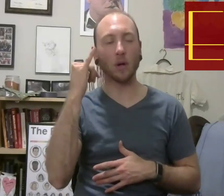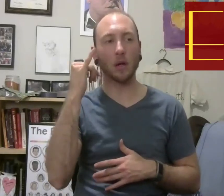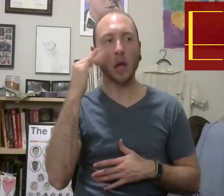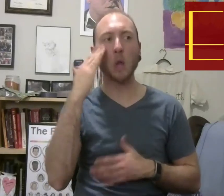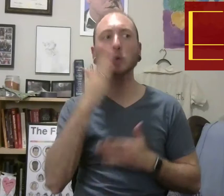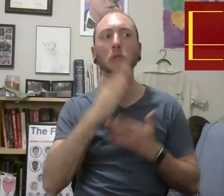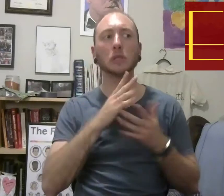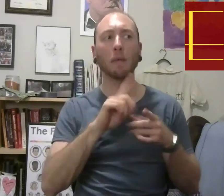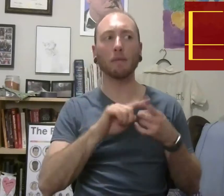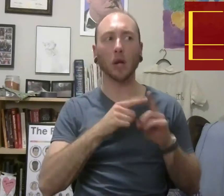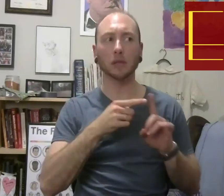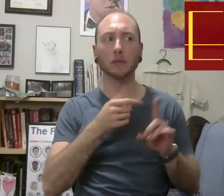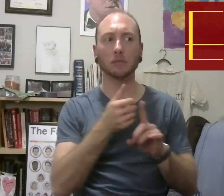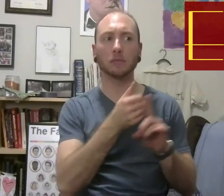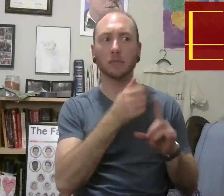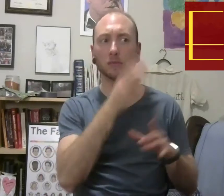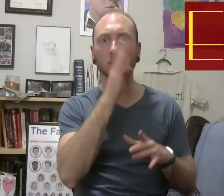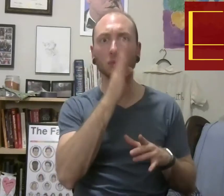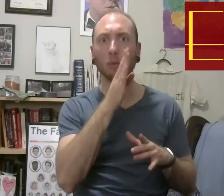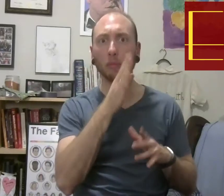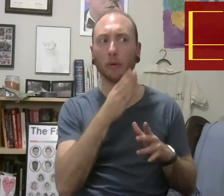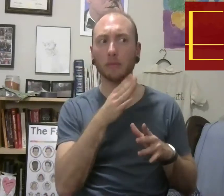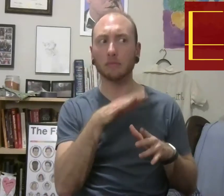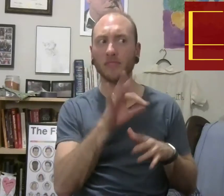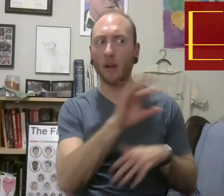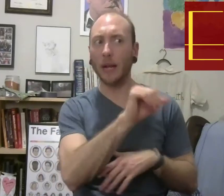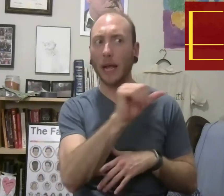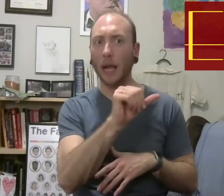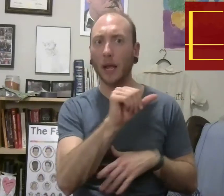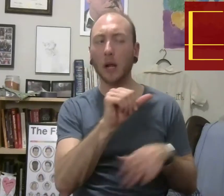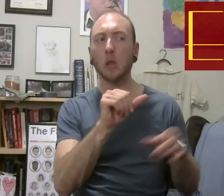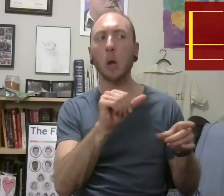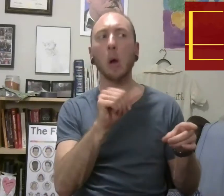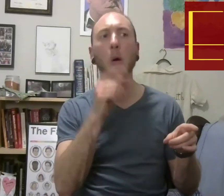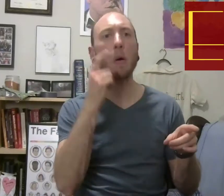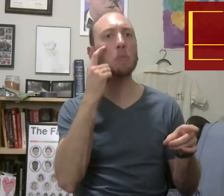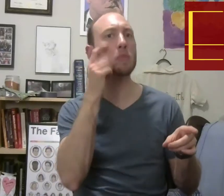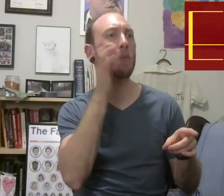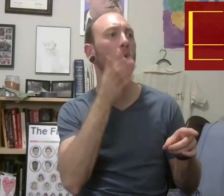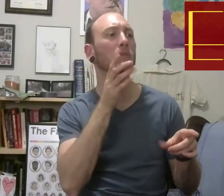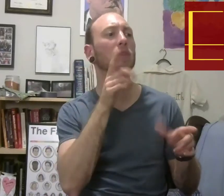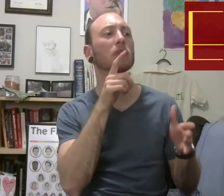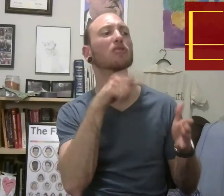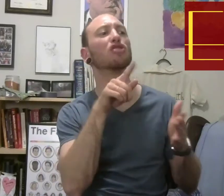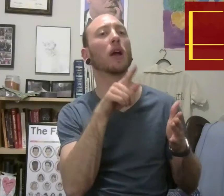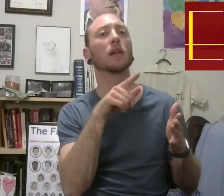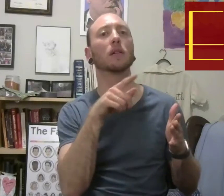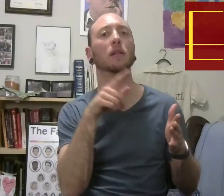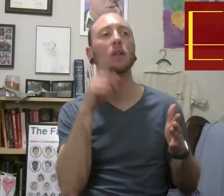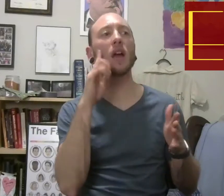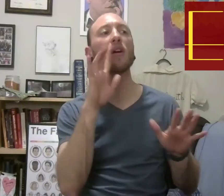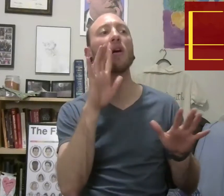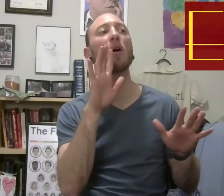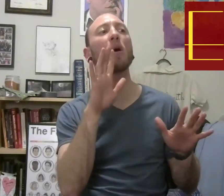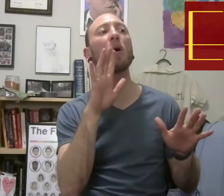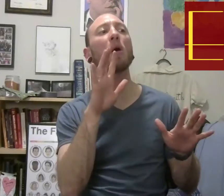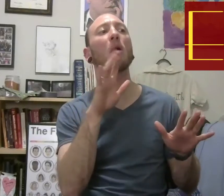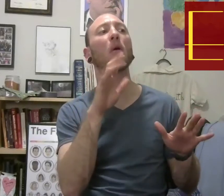friends. And like I said, I didn't think AA was going to work for me. I wasn't going to work the steps.